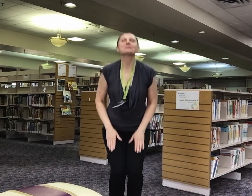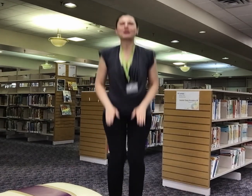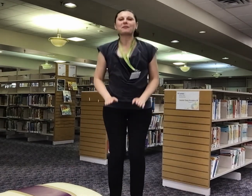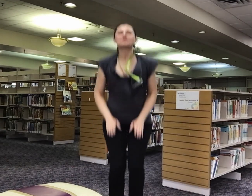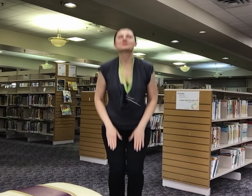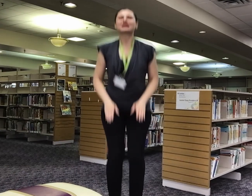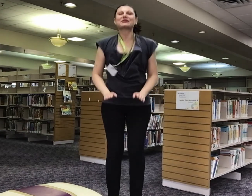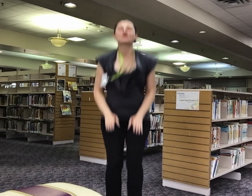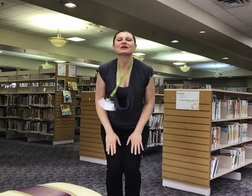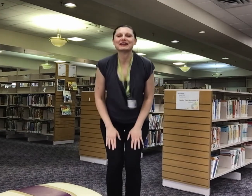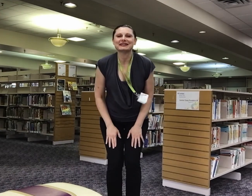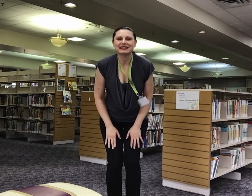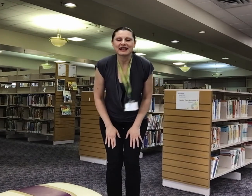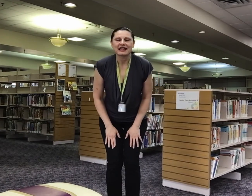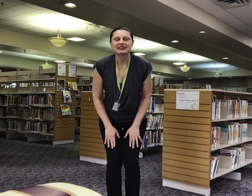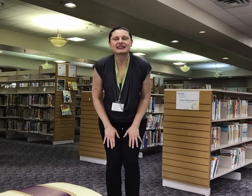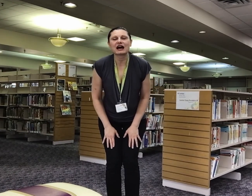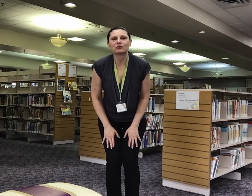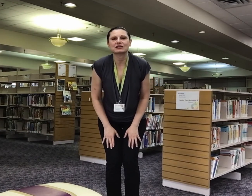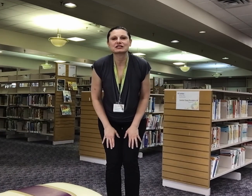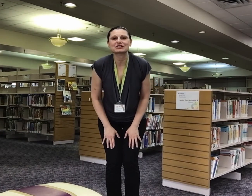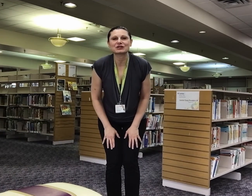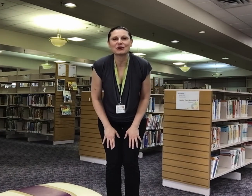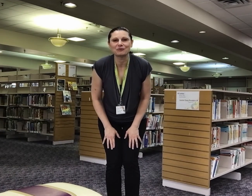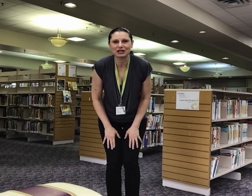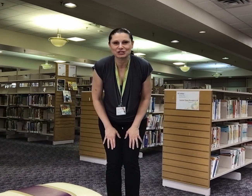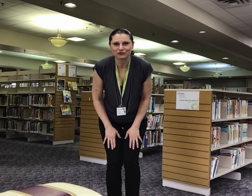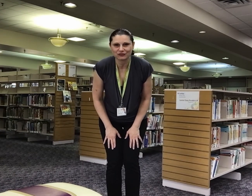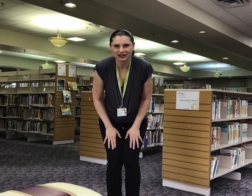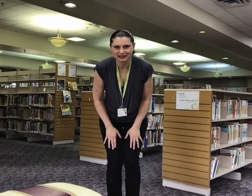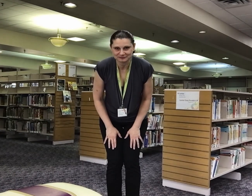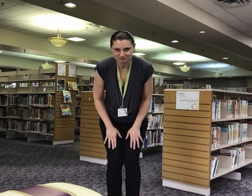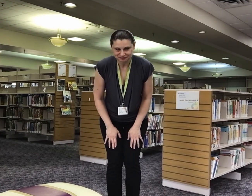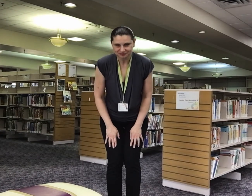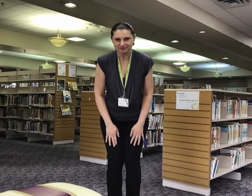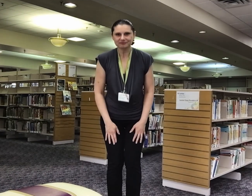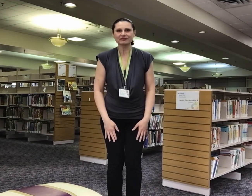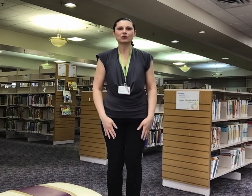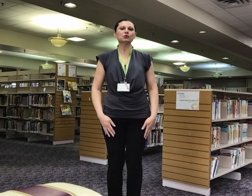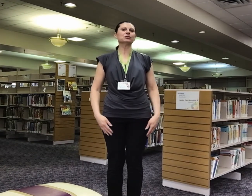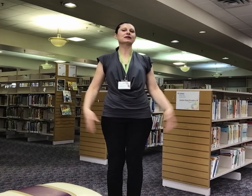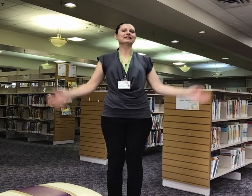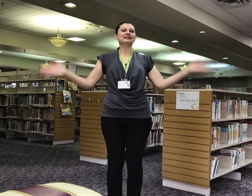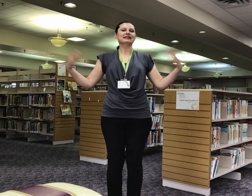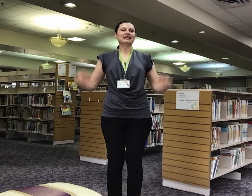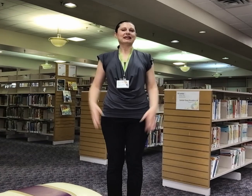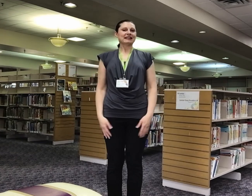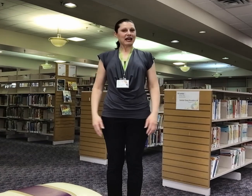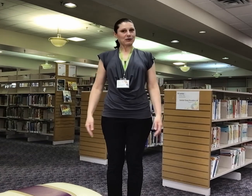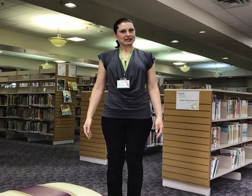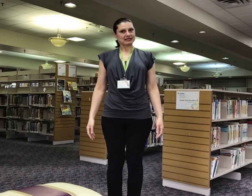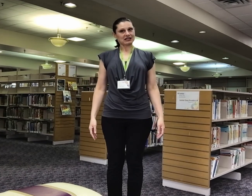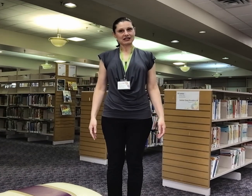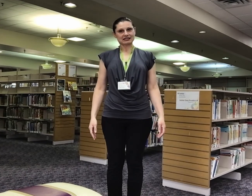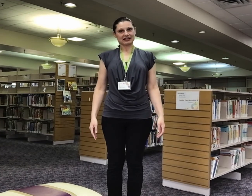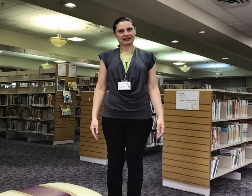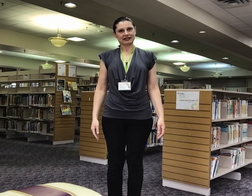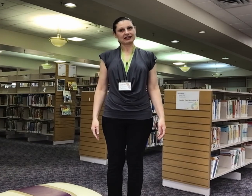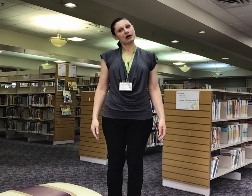pop the corn. That was so much fun. Whew, that was exhausting. Now we're